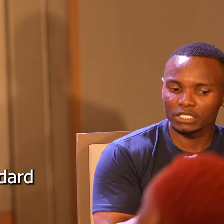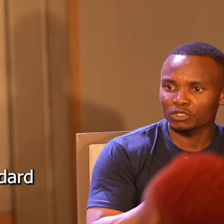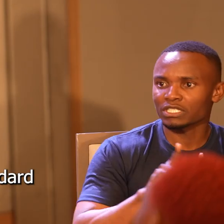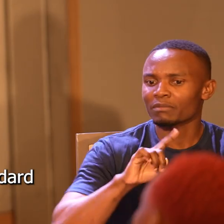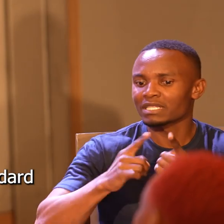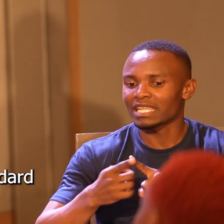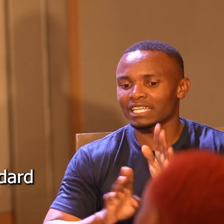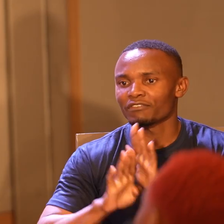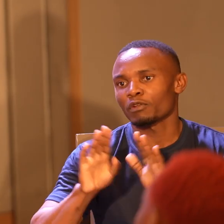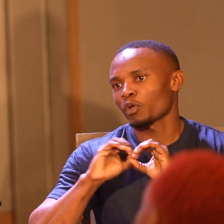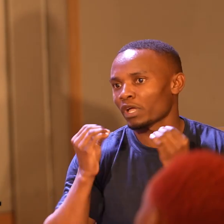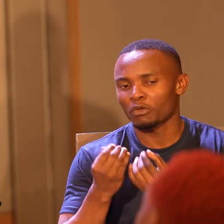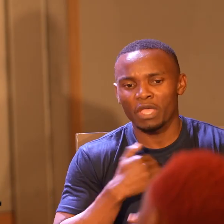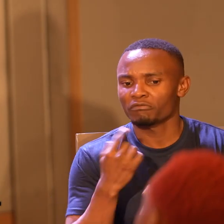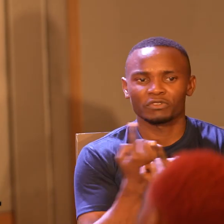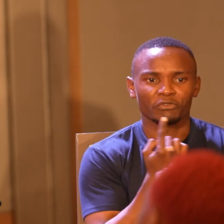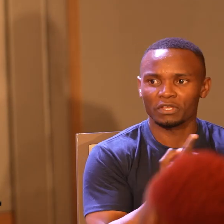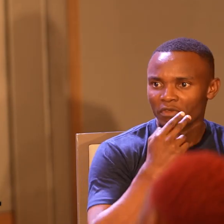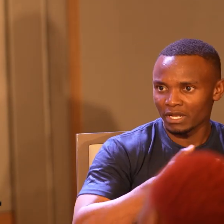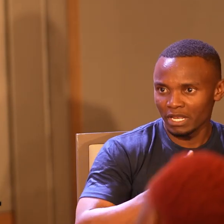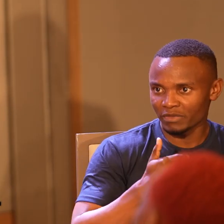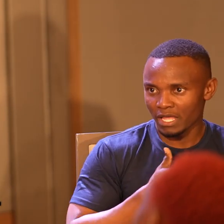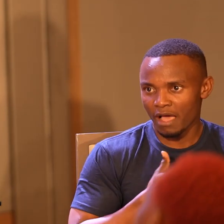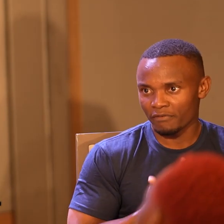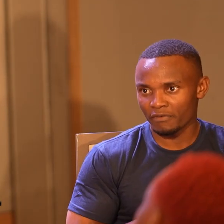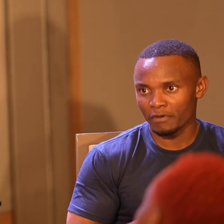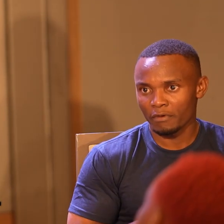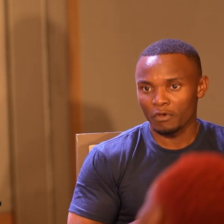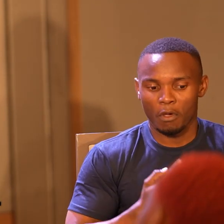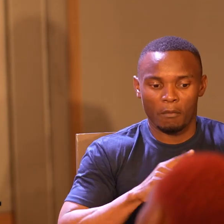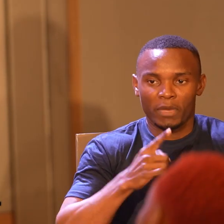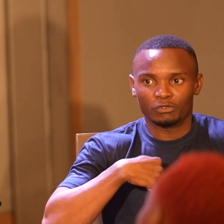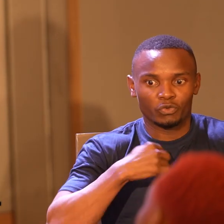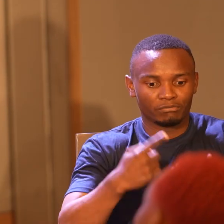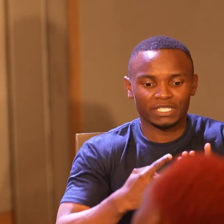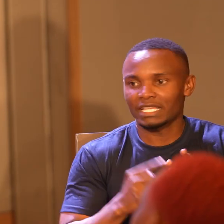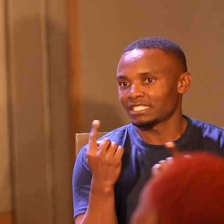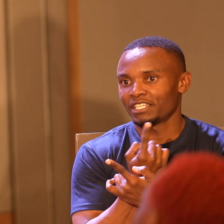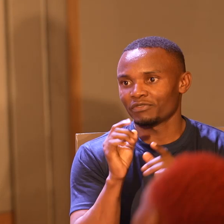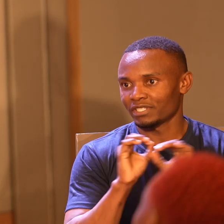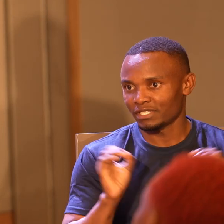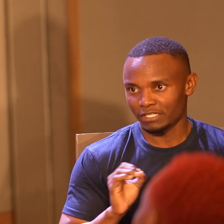standard developing organizations. There's some difference, but we're not going to get into that.